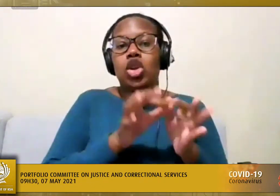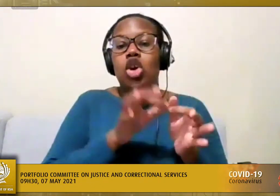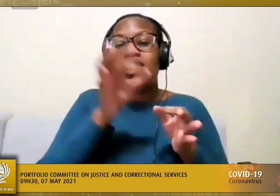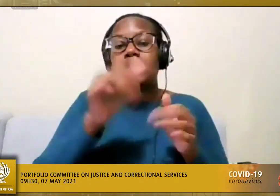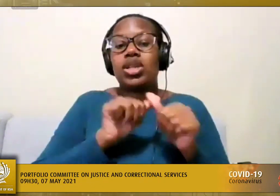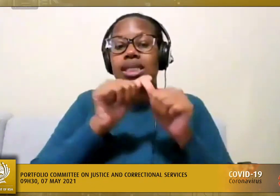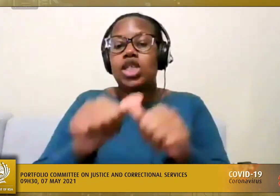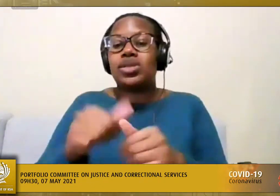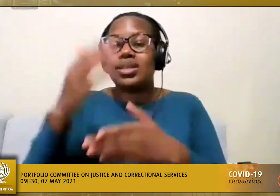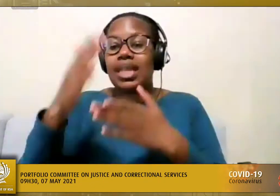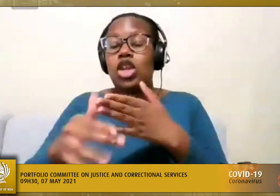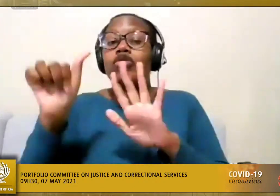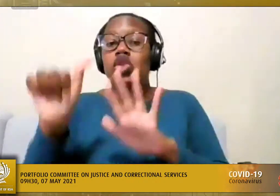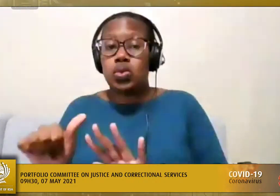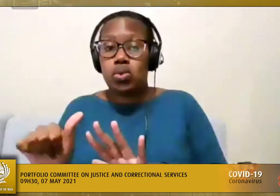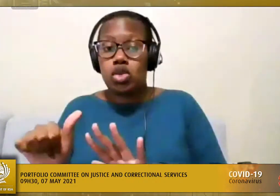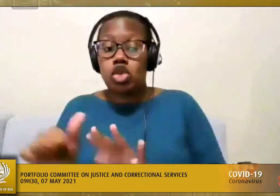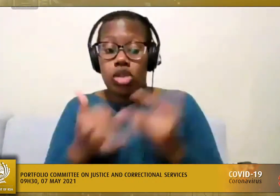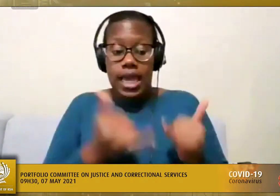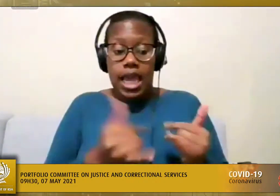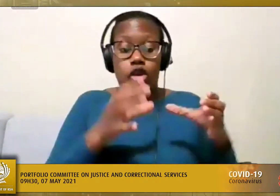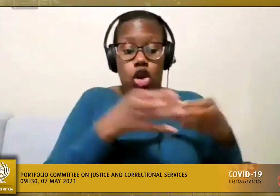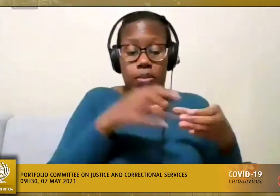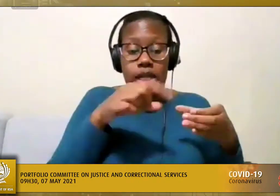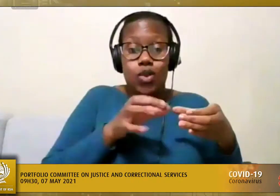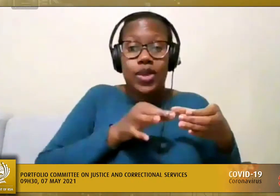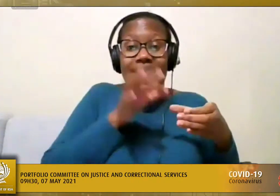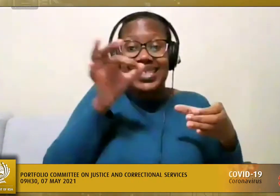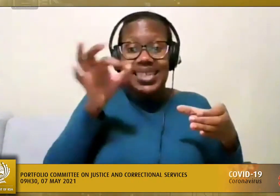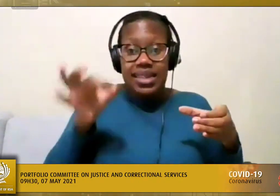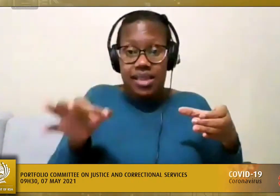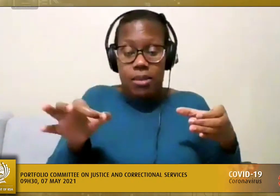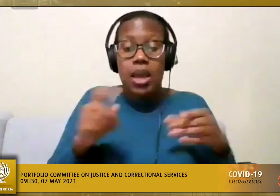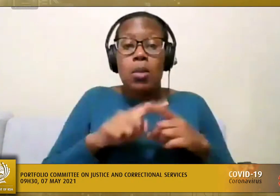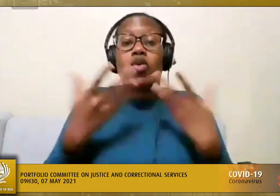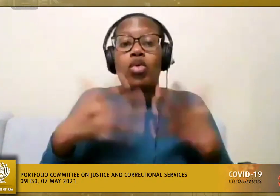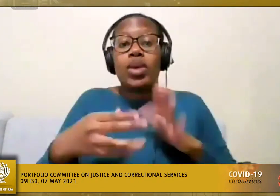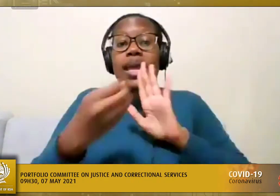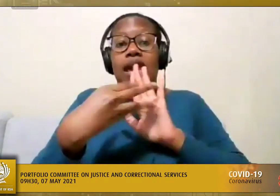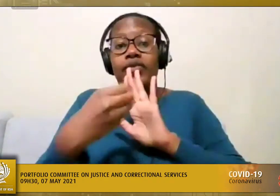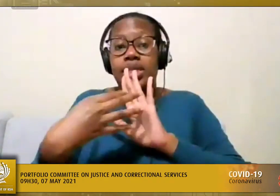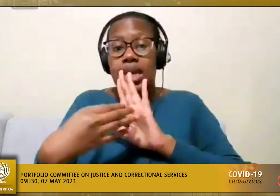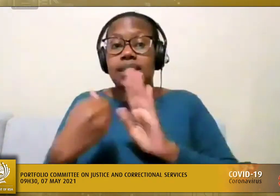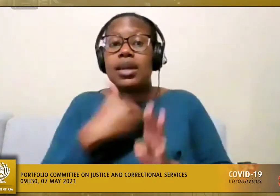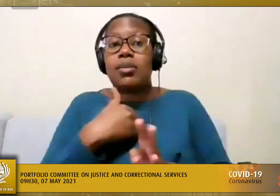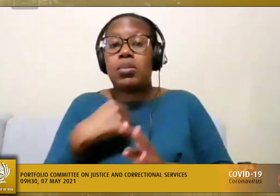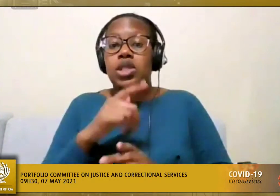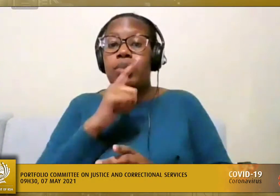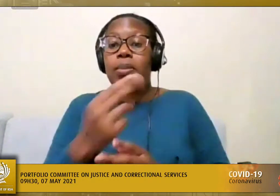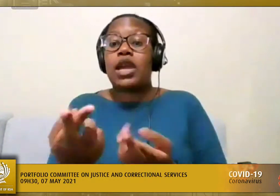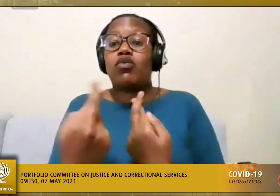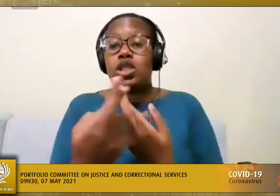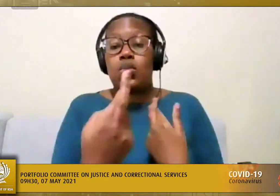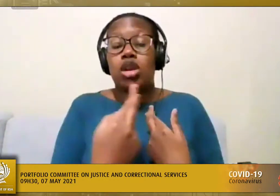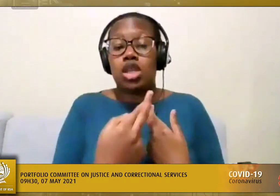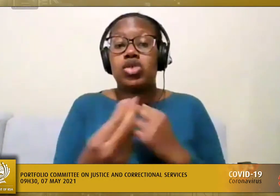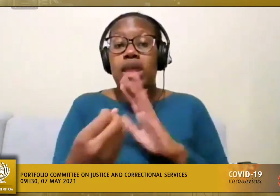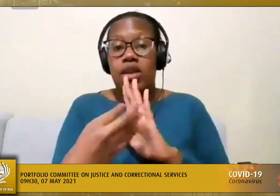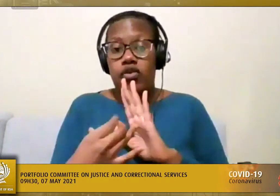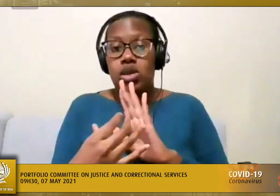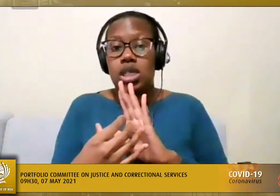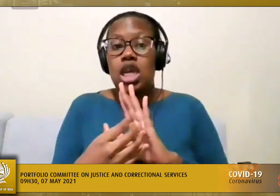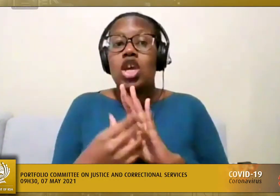so we have extended them but we have done an advertisements and members of public have responded so in the meantime we'll run